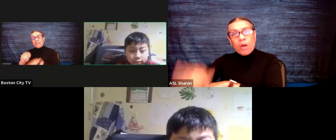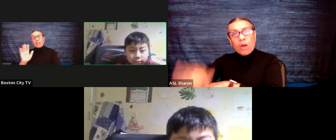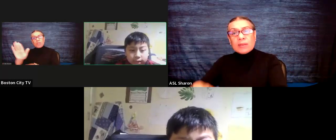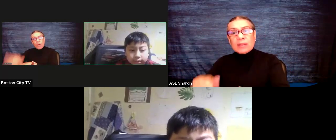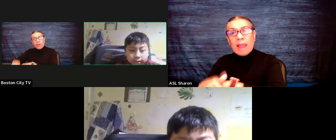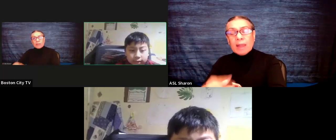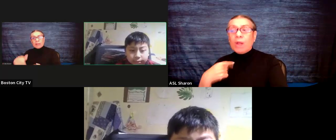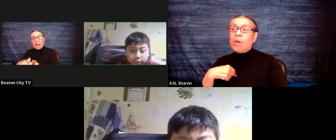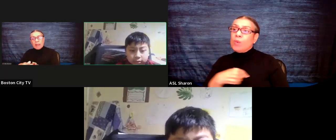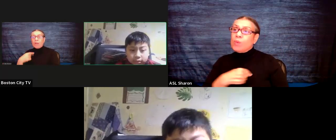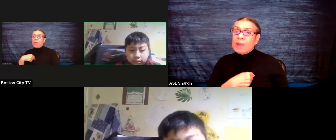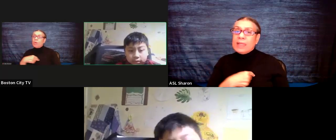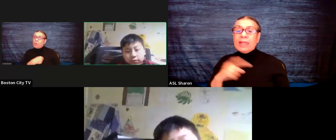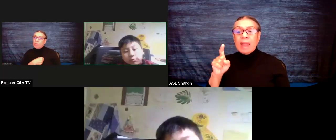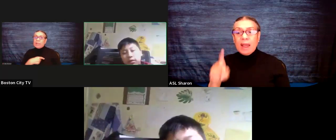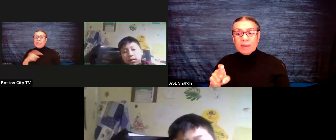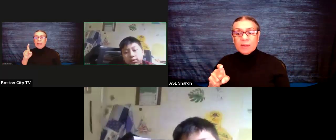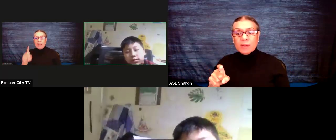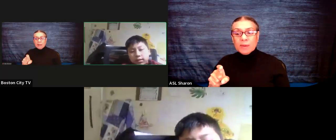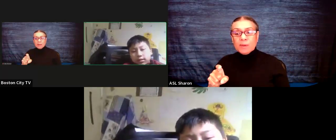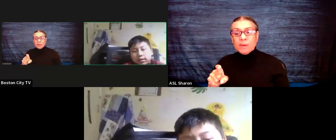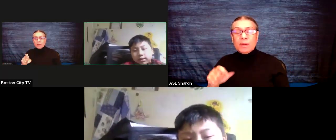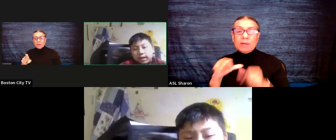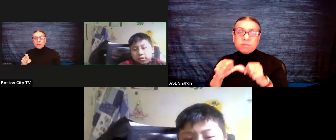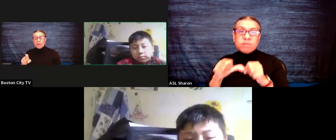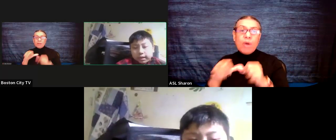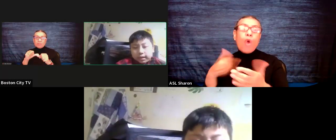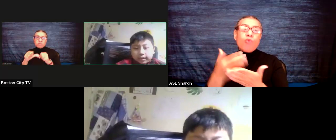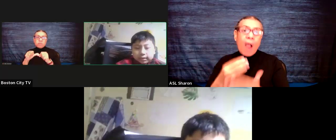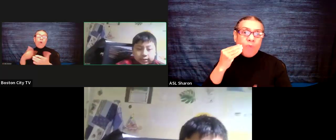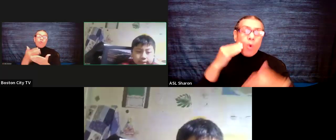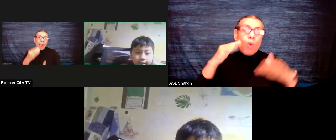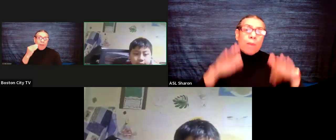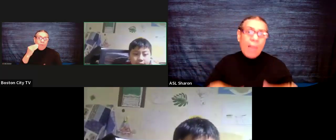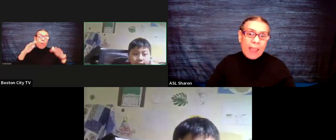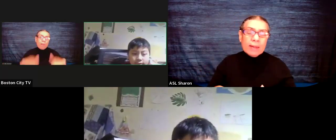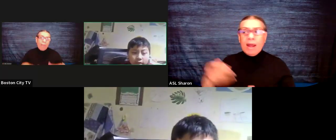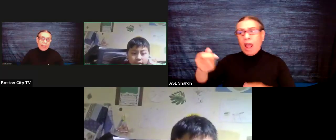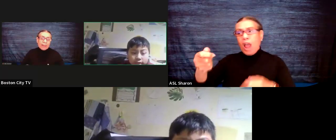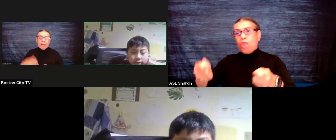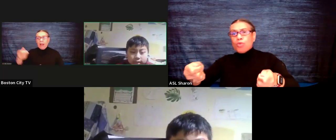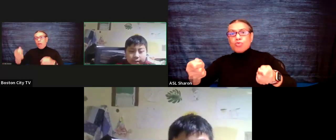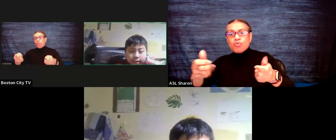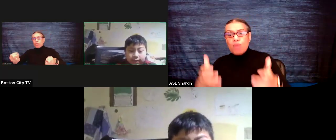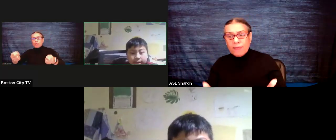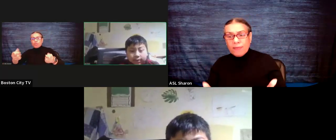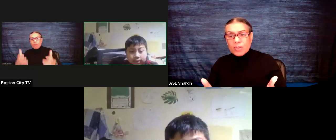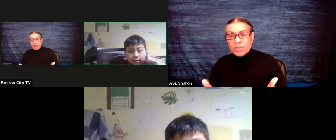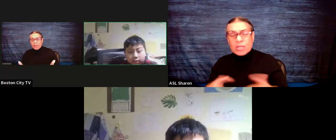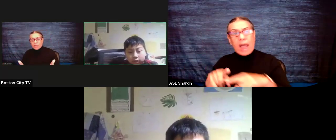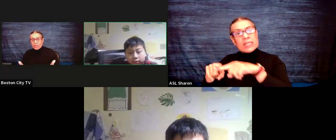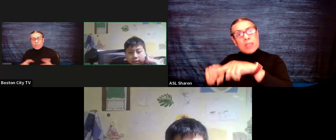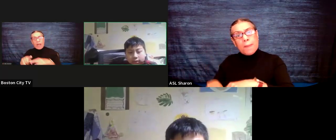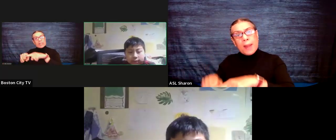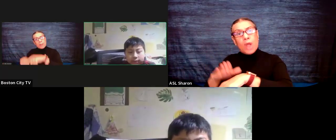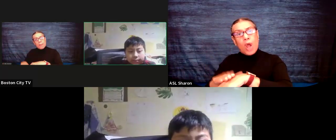result, we are constantly getting home late, and it seems that the driver is solidly dependent